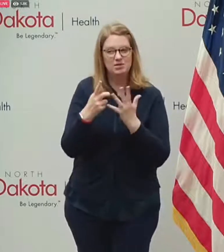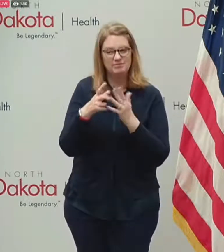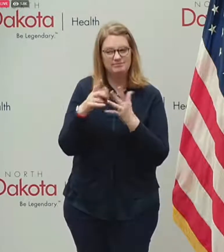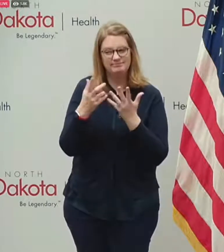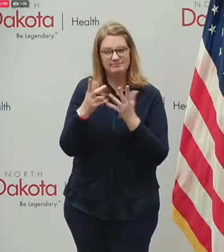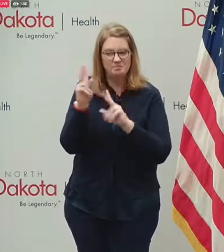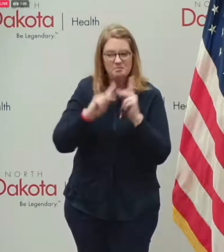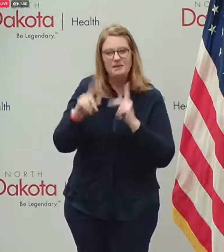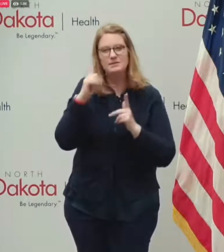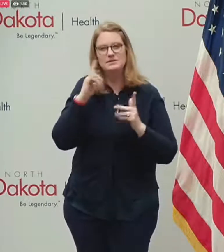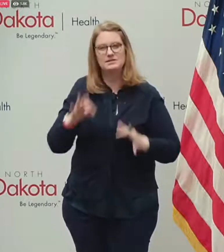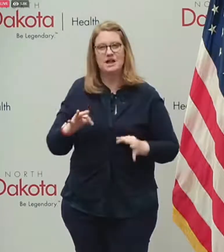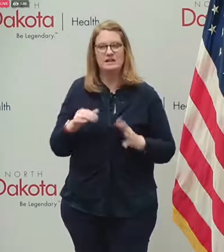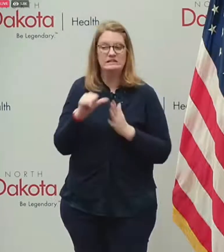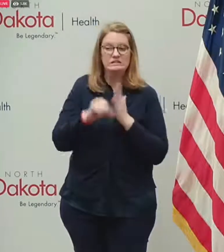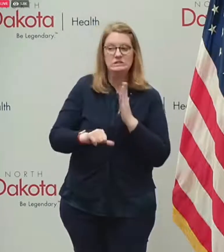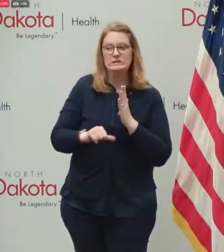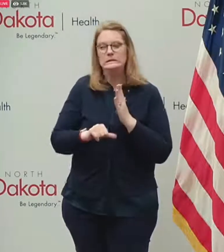allowed